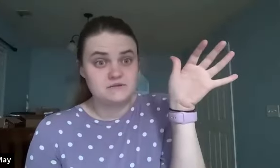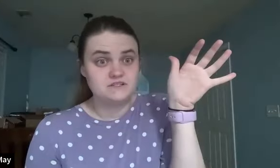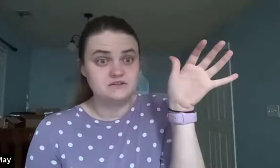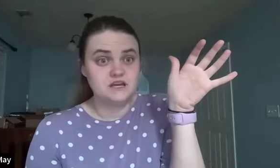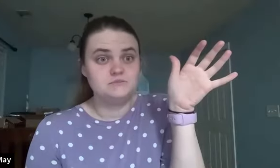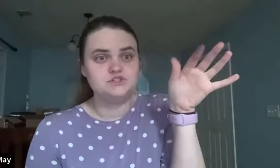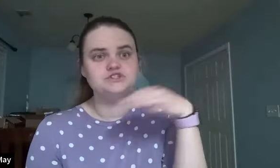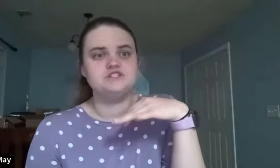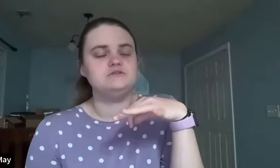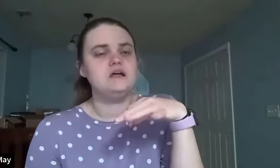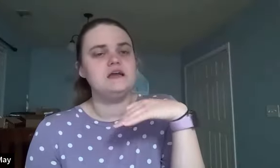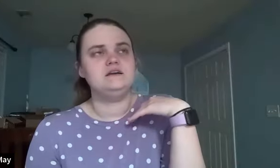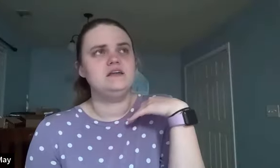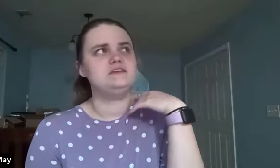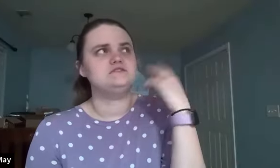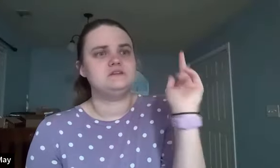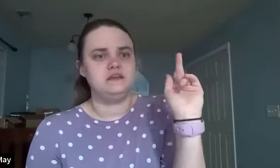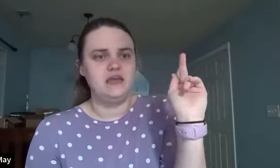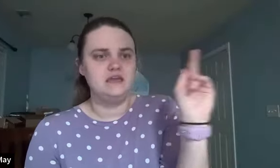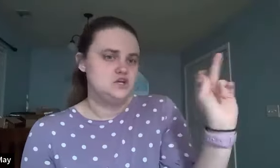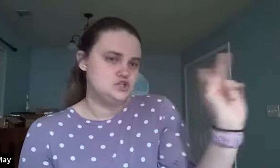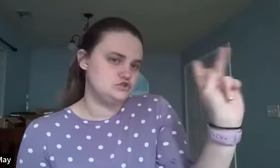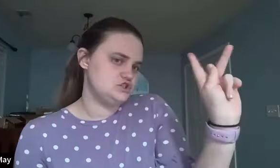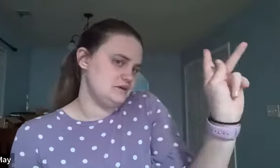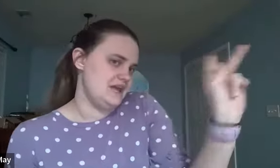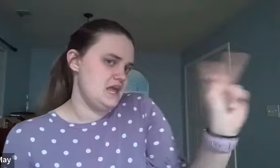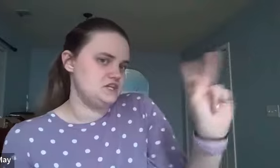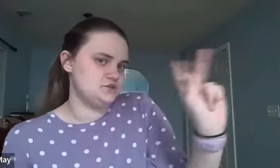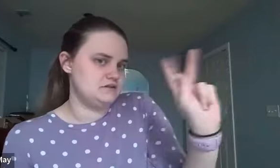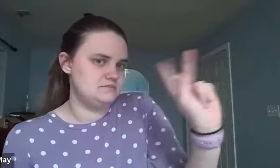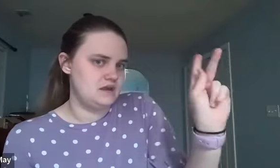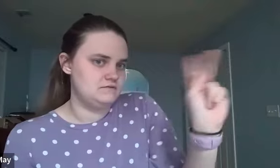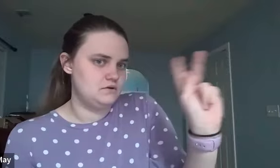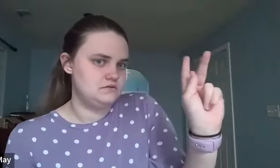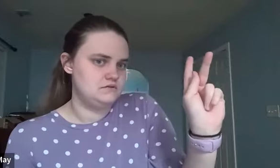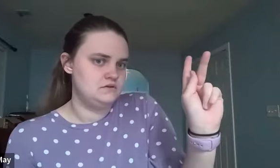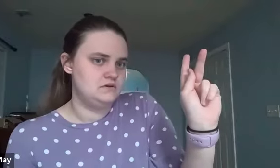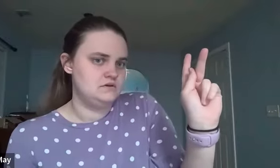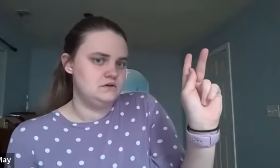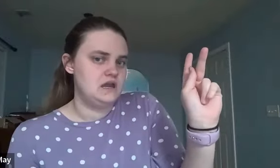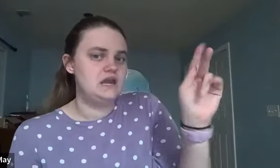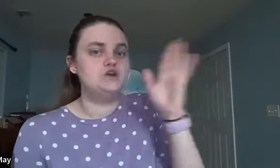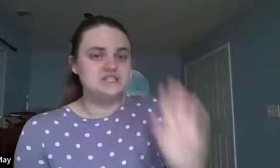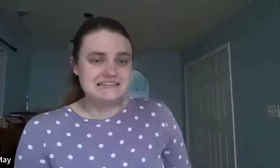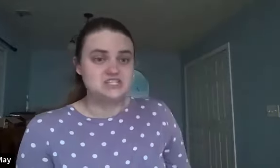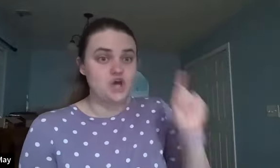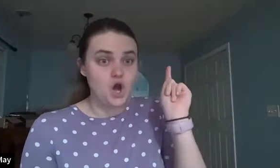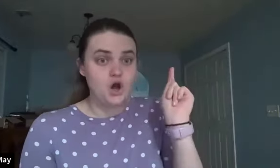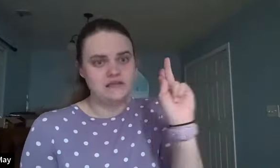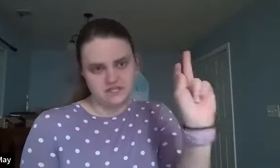every single time, she'll just do like, I think it starts with like a K. She'll just do a K and she'll bounce it back and forth. And I know she said dog and then she'll